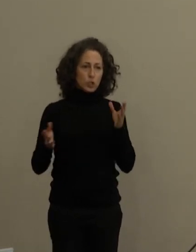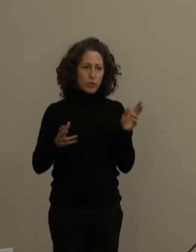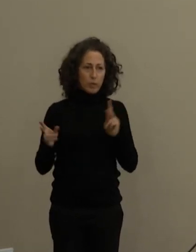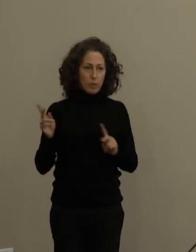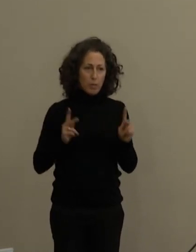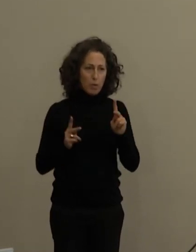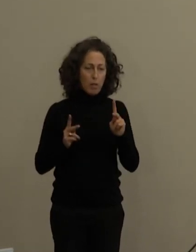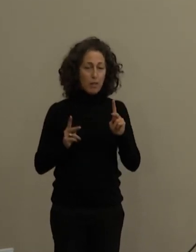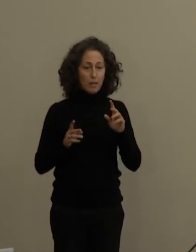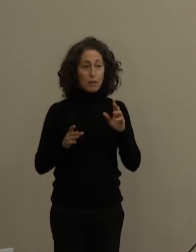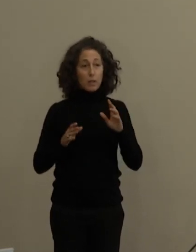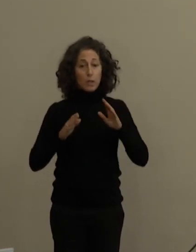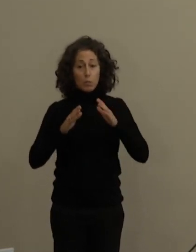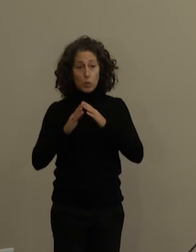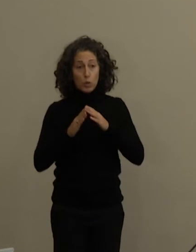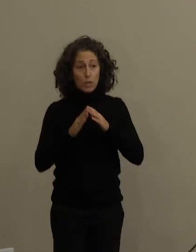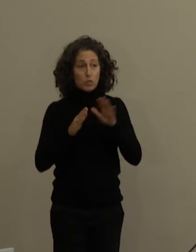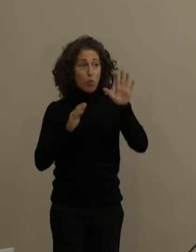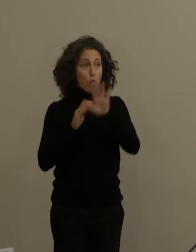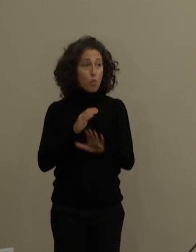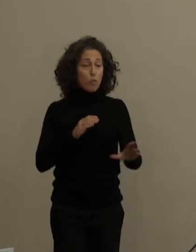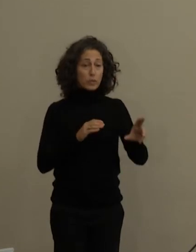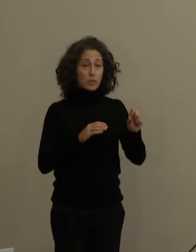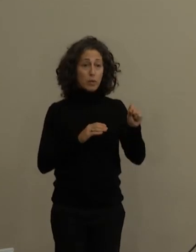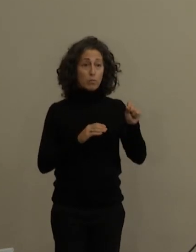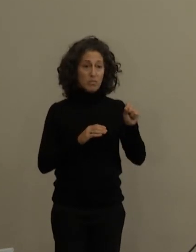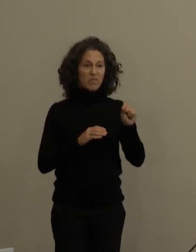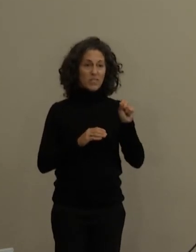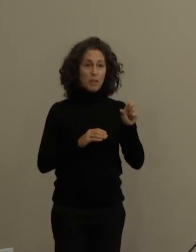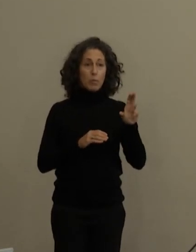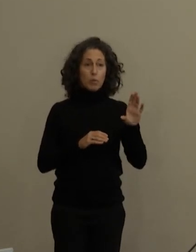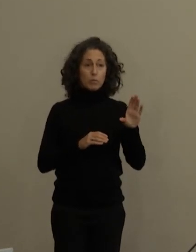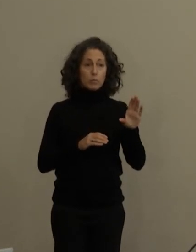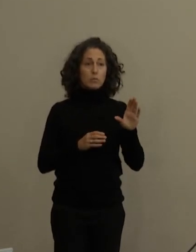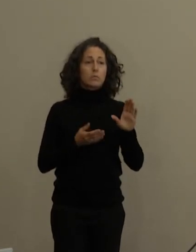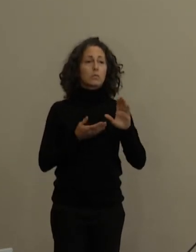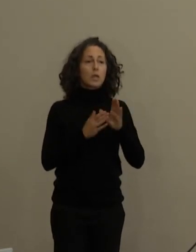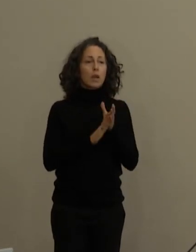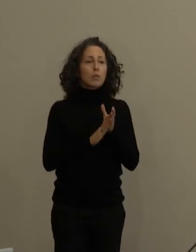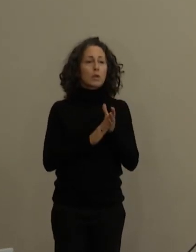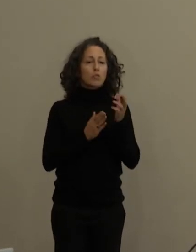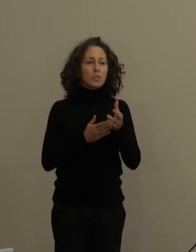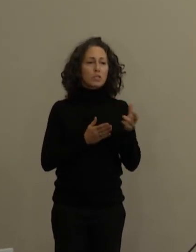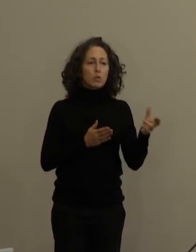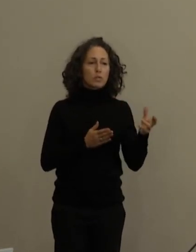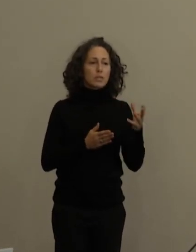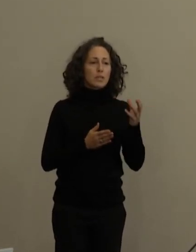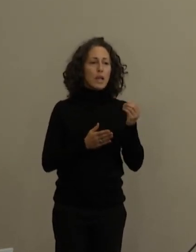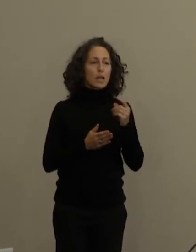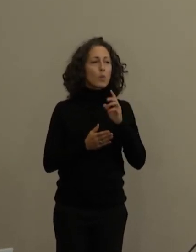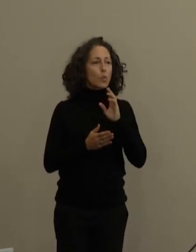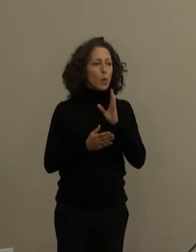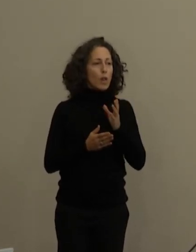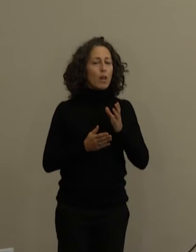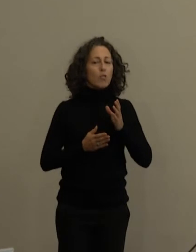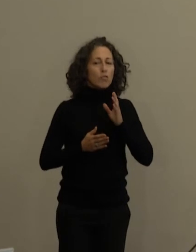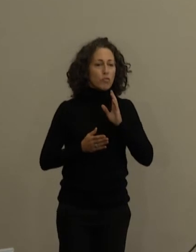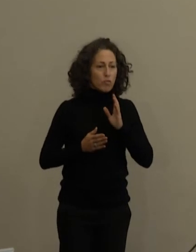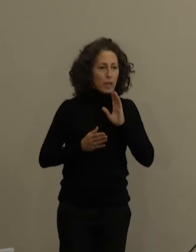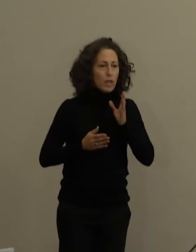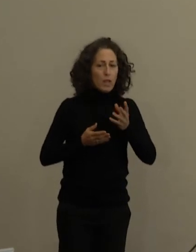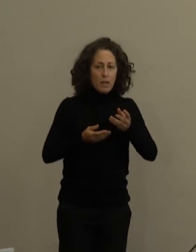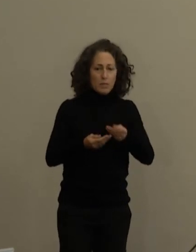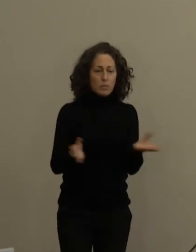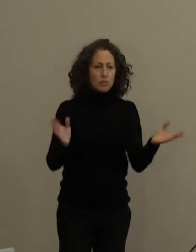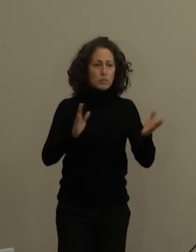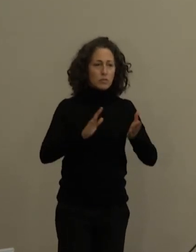communities throughout the suburban area to be resources and vaccine champions for providing appropriate